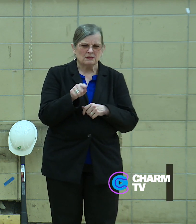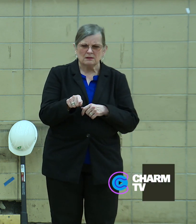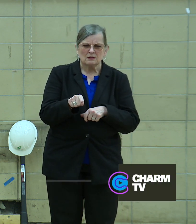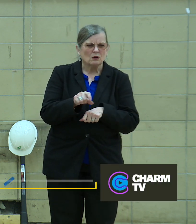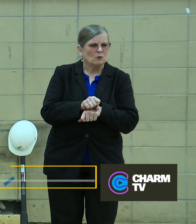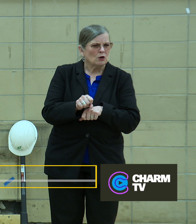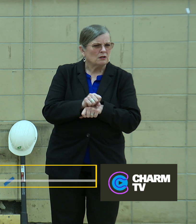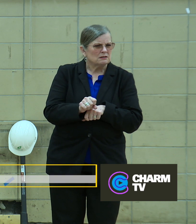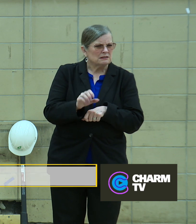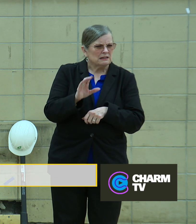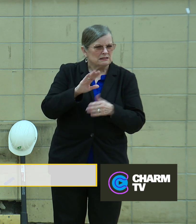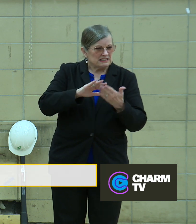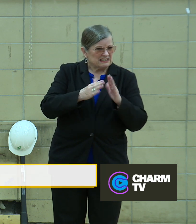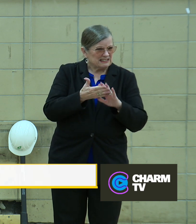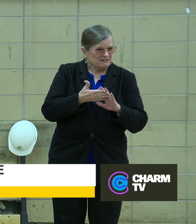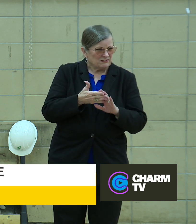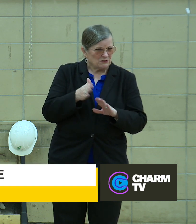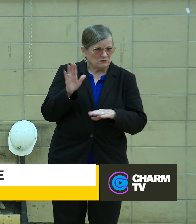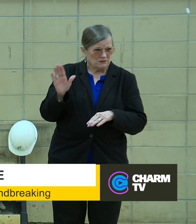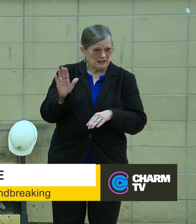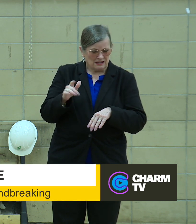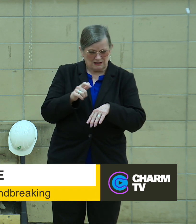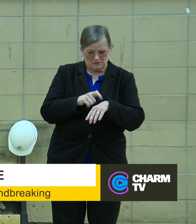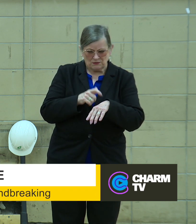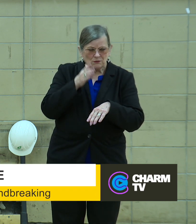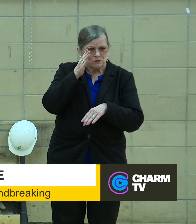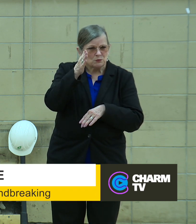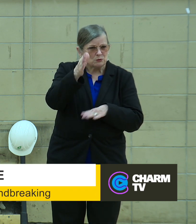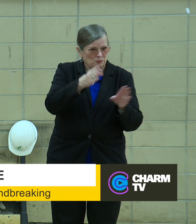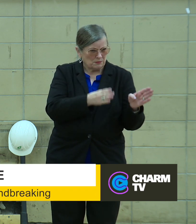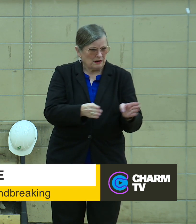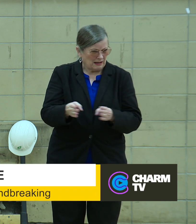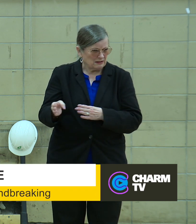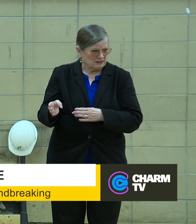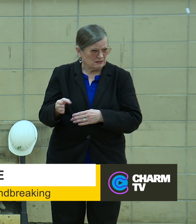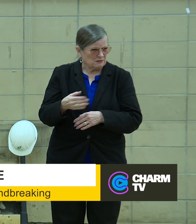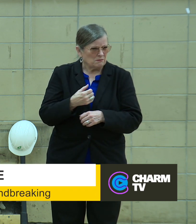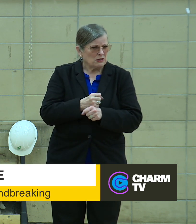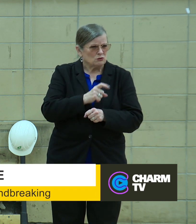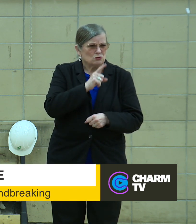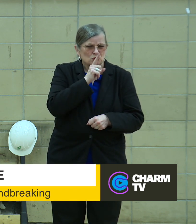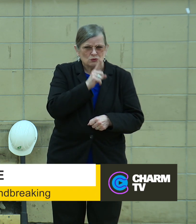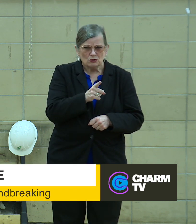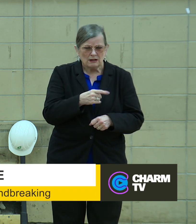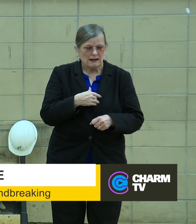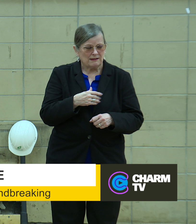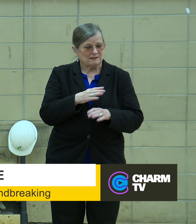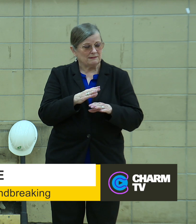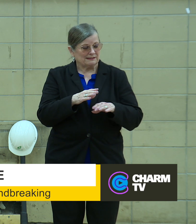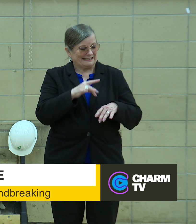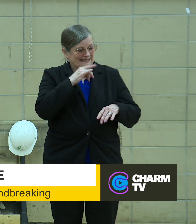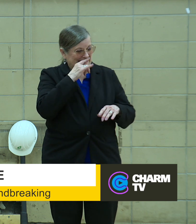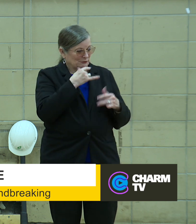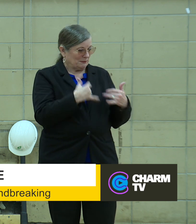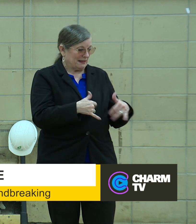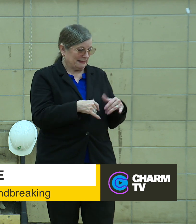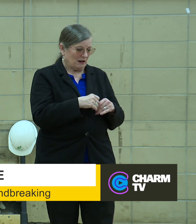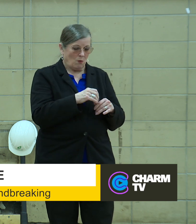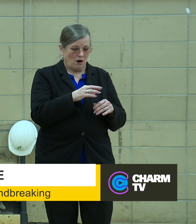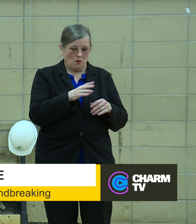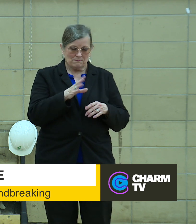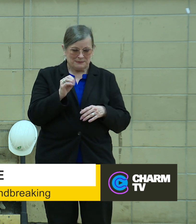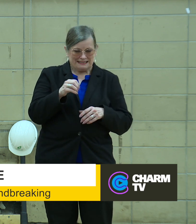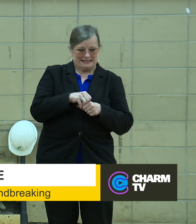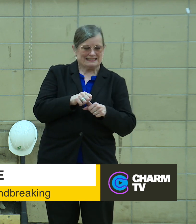city curfew plan and making sure kids have a safe place to go. You said it at the very beginning, a safe space to be. Is